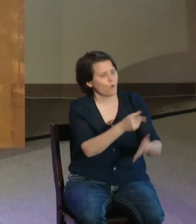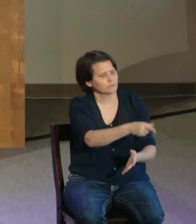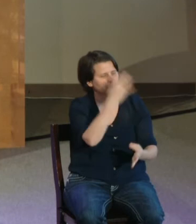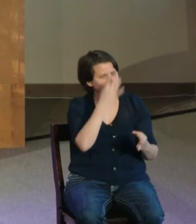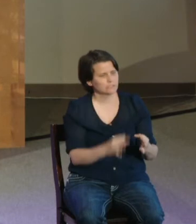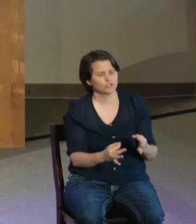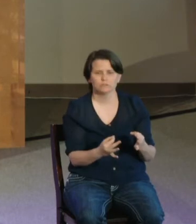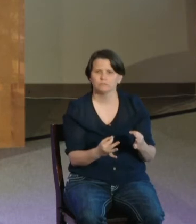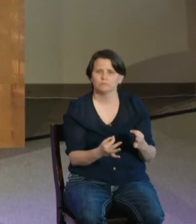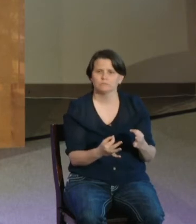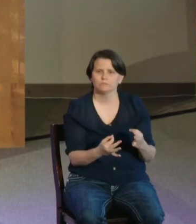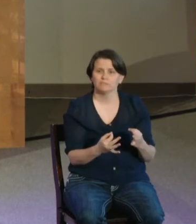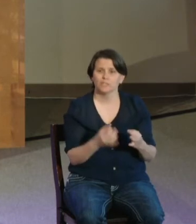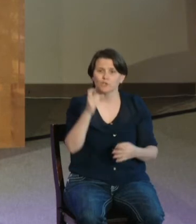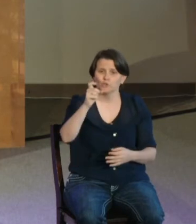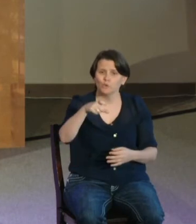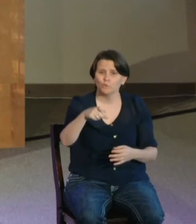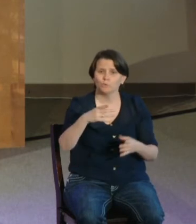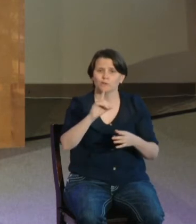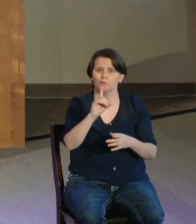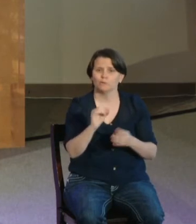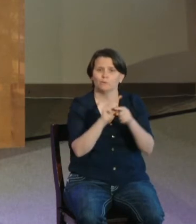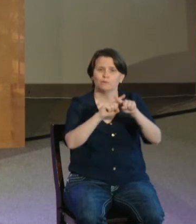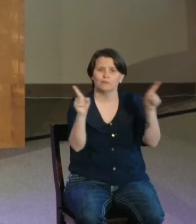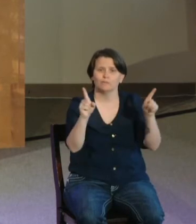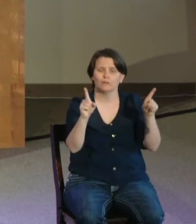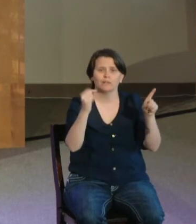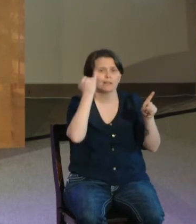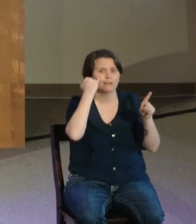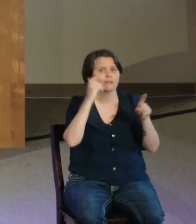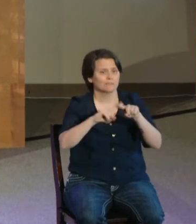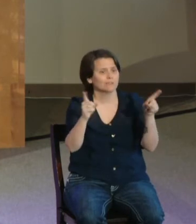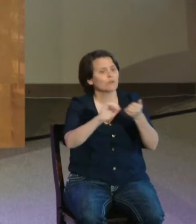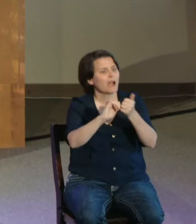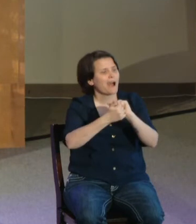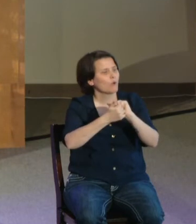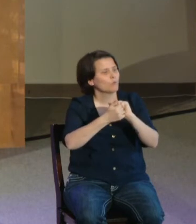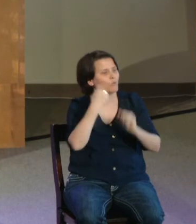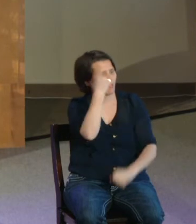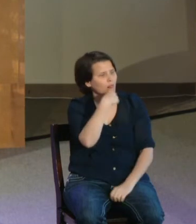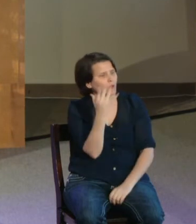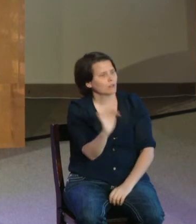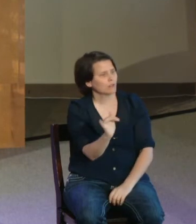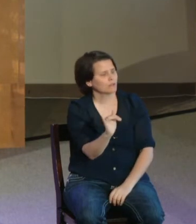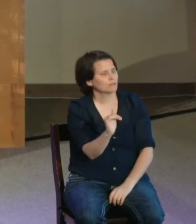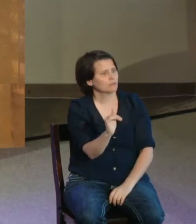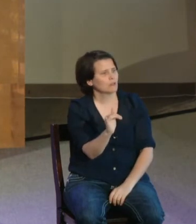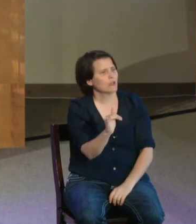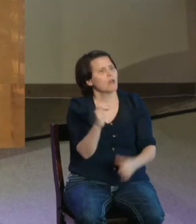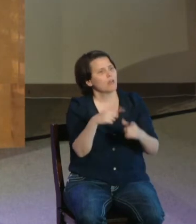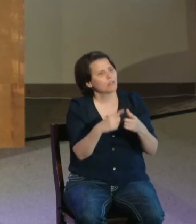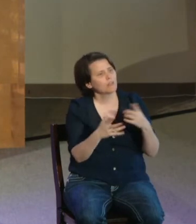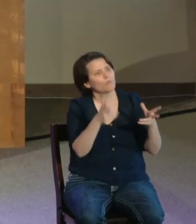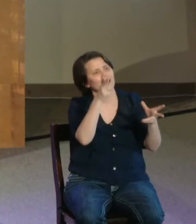this differently? And if so, how? And then we listen. We listen to